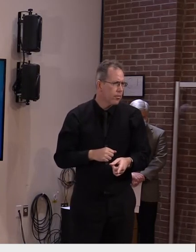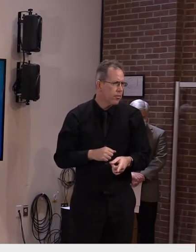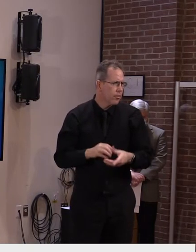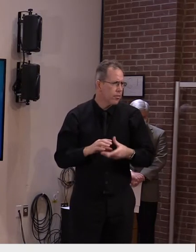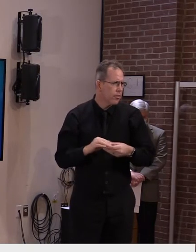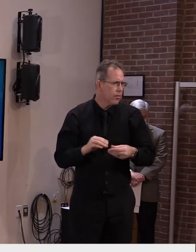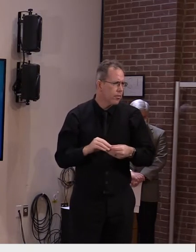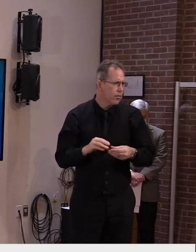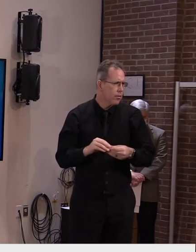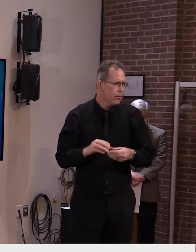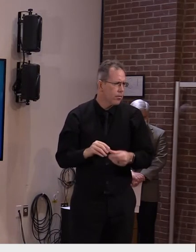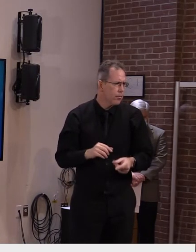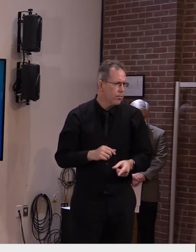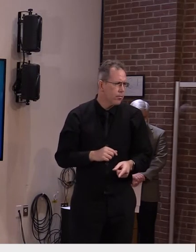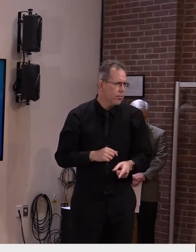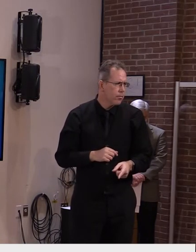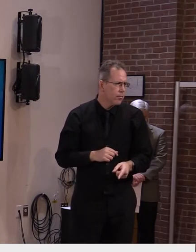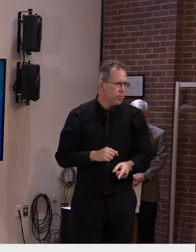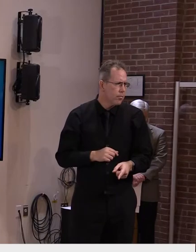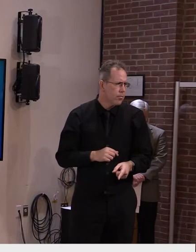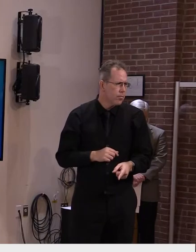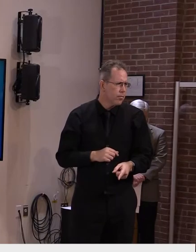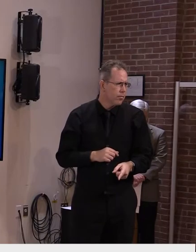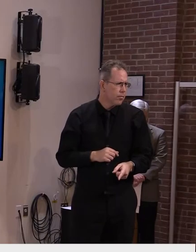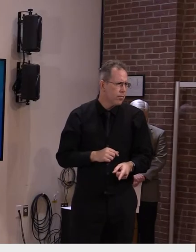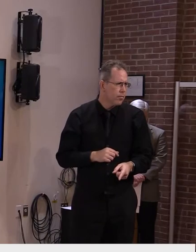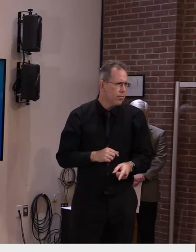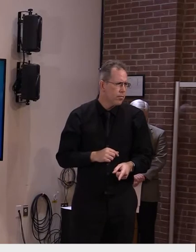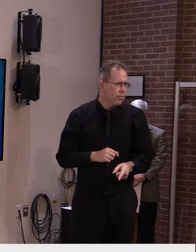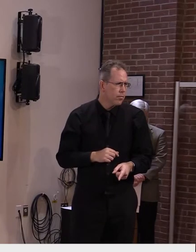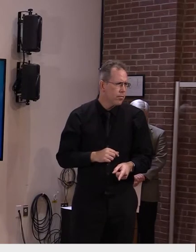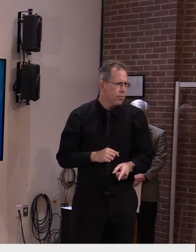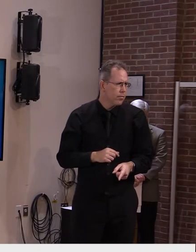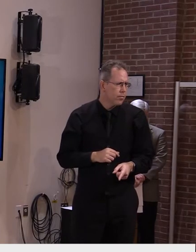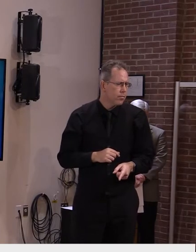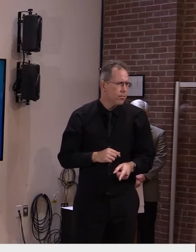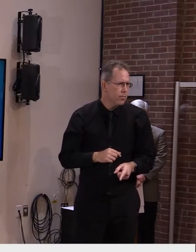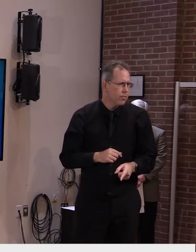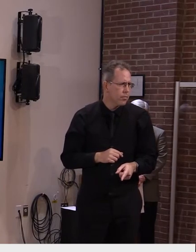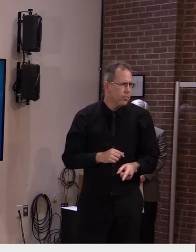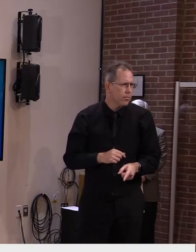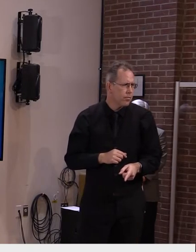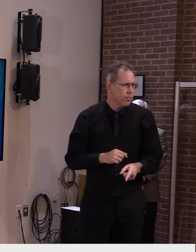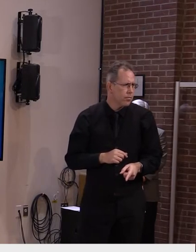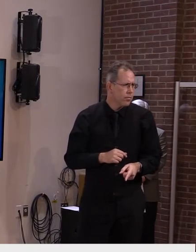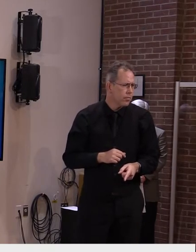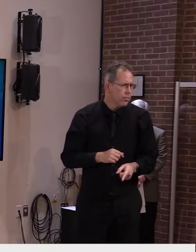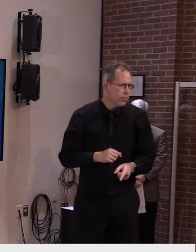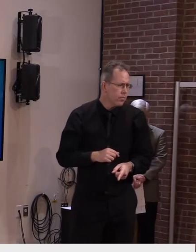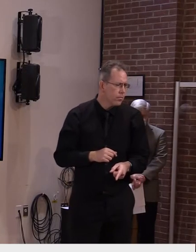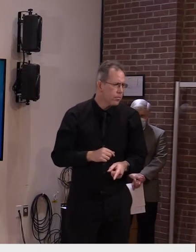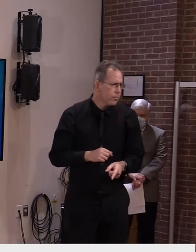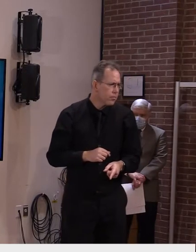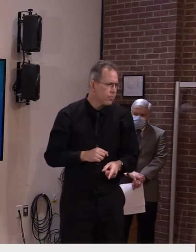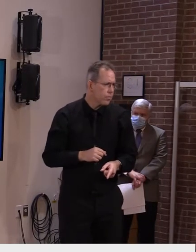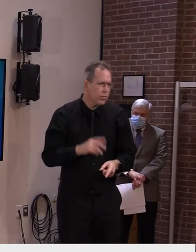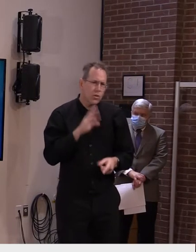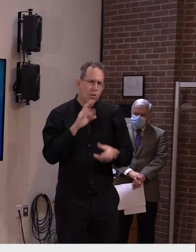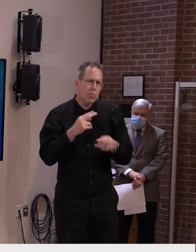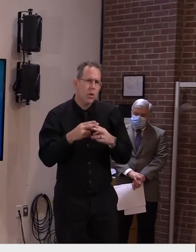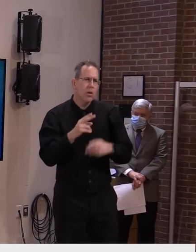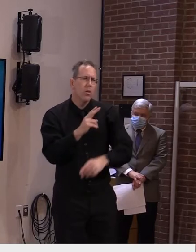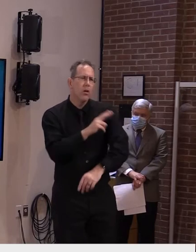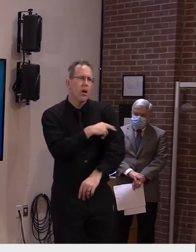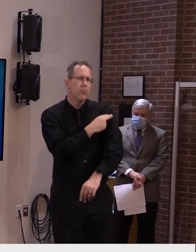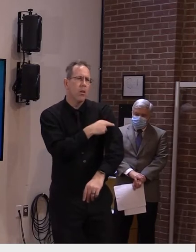patients, does it really sort of make sense to push on monoclonal antibodies? Like, is that enough for us to